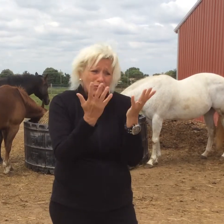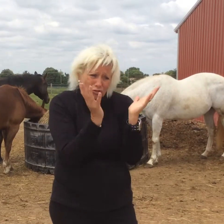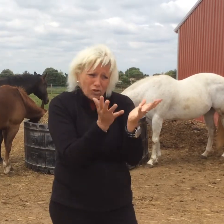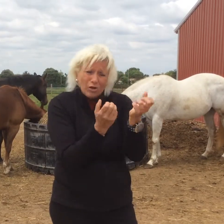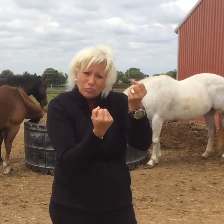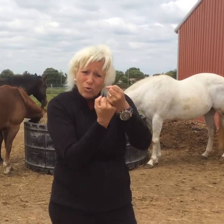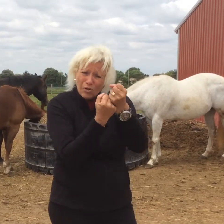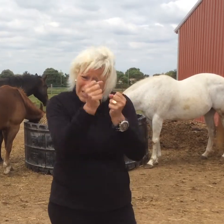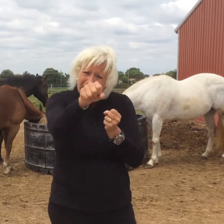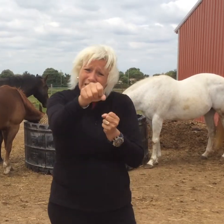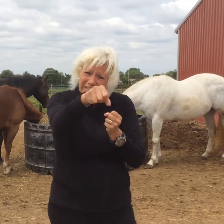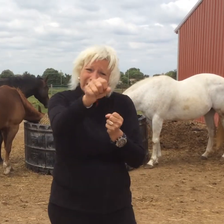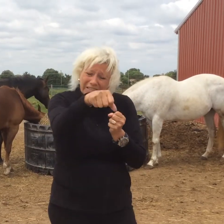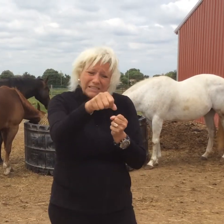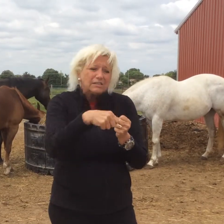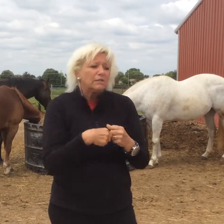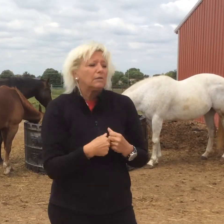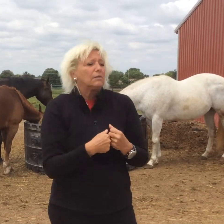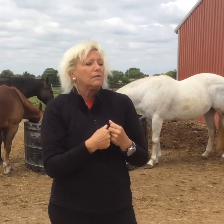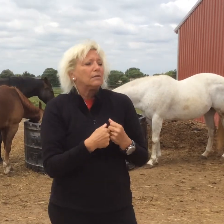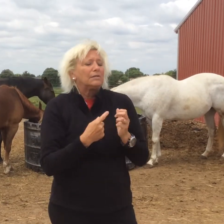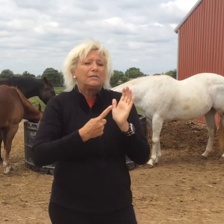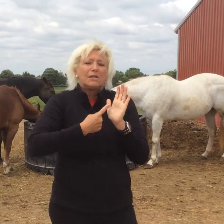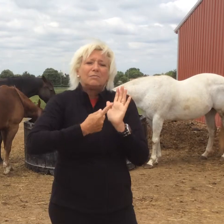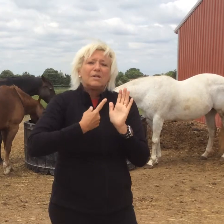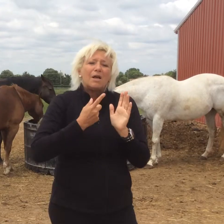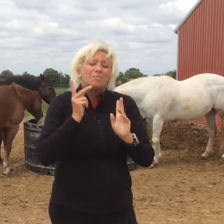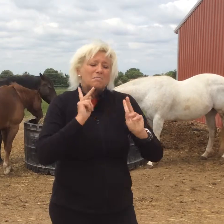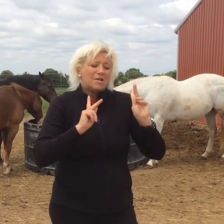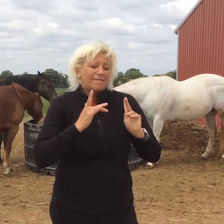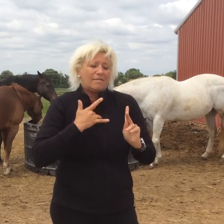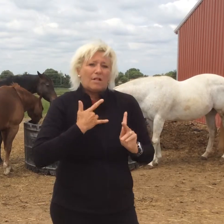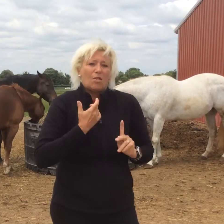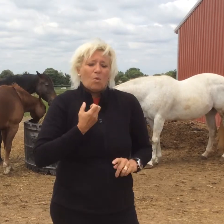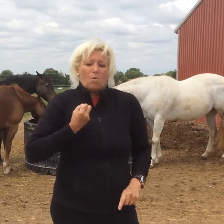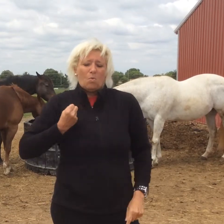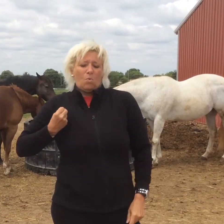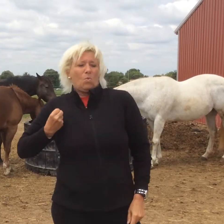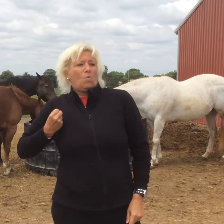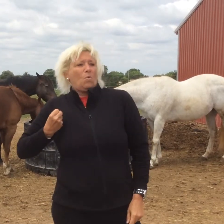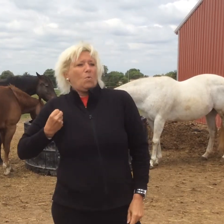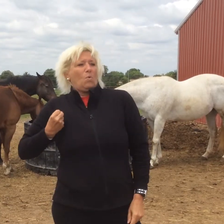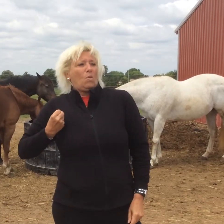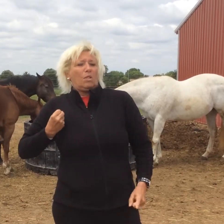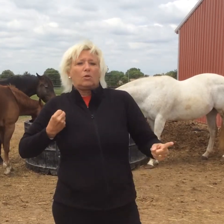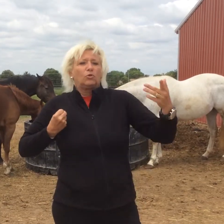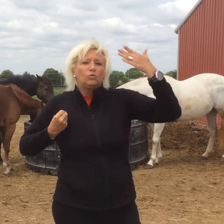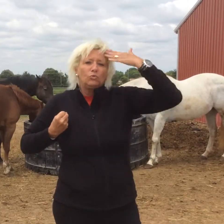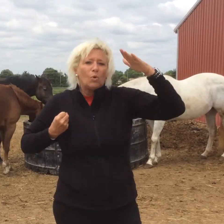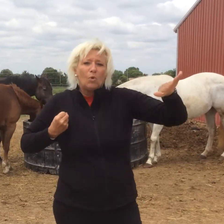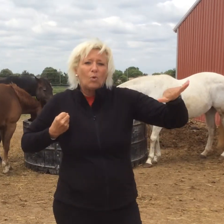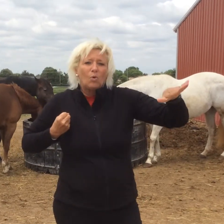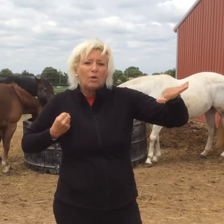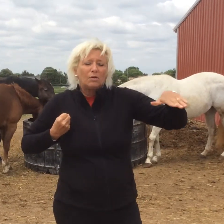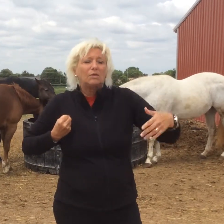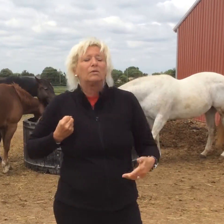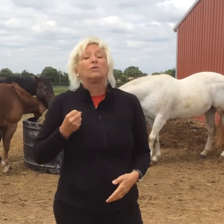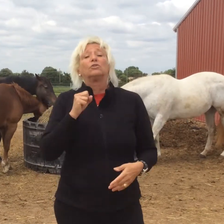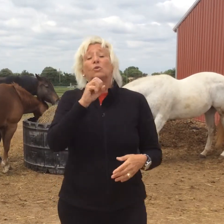Counseling sessions in an office are good, yes, but sometimes people hold back. They're not